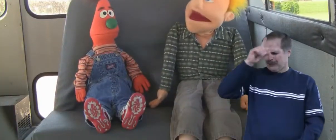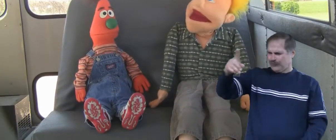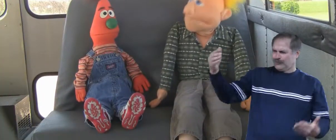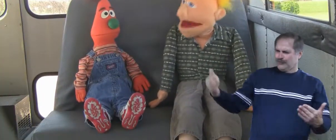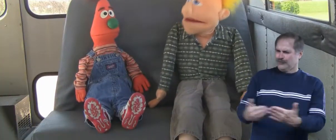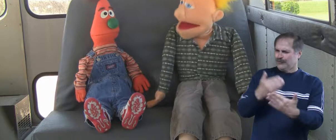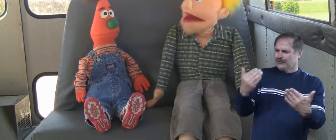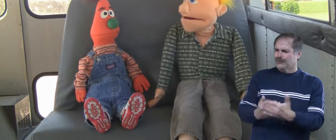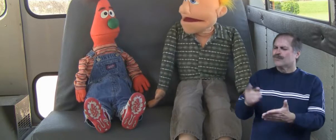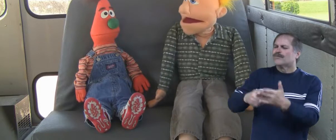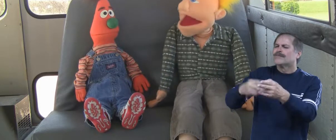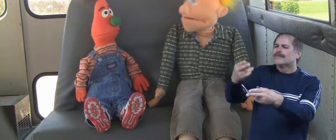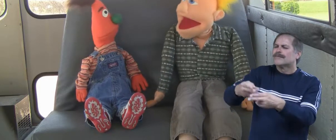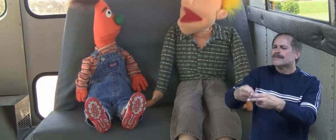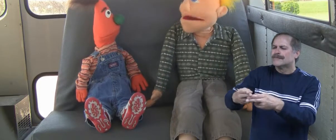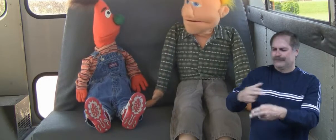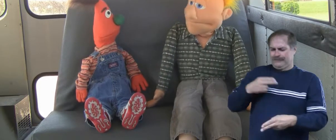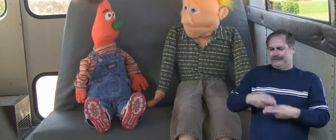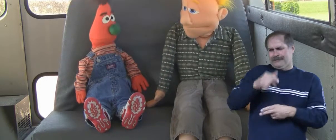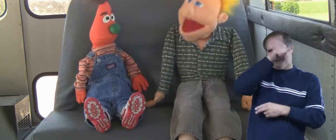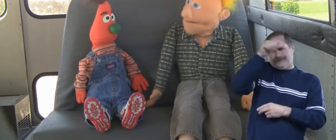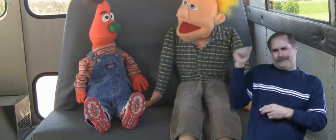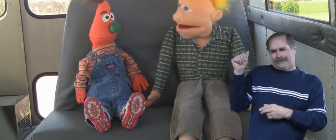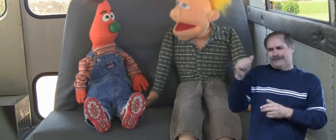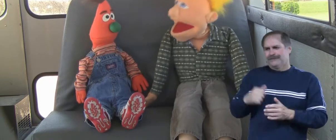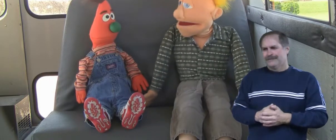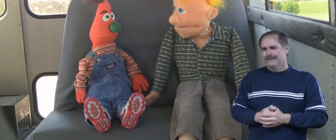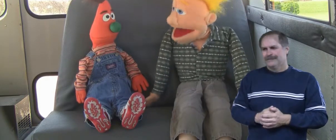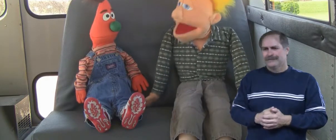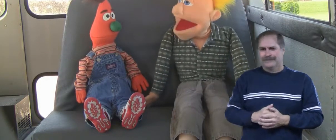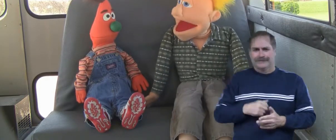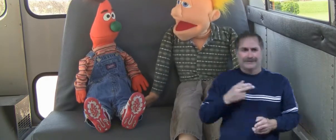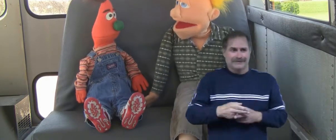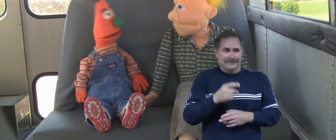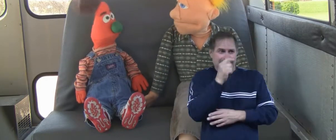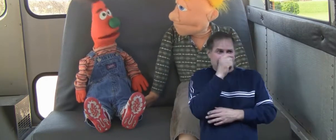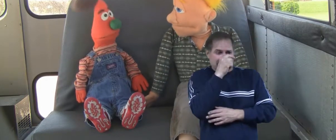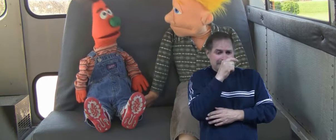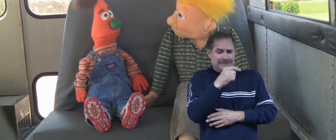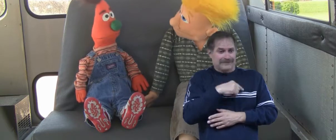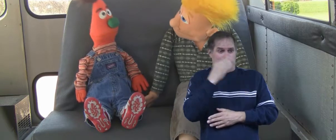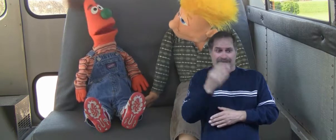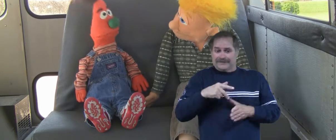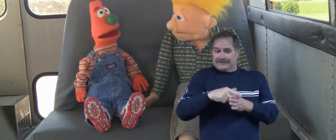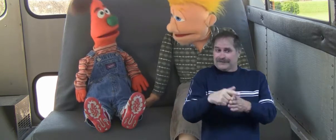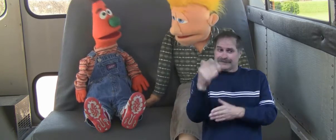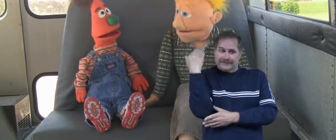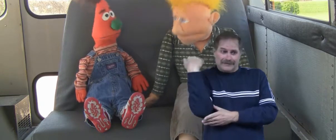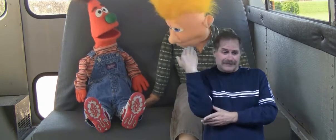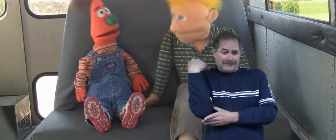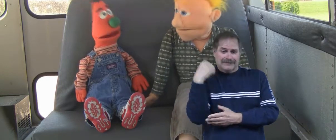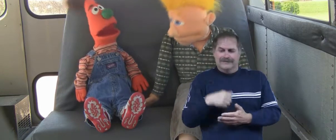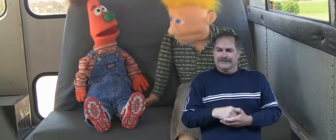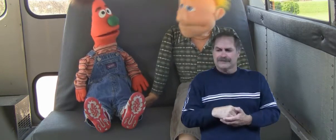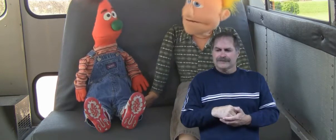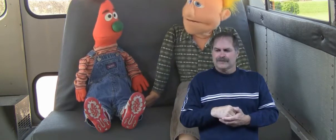Hey, you're new. What's your name? My name is Andy. My name is Timmy. I've never ridden a